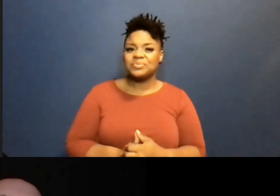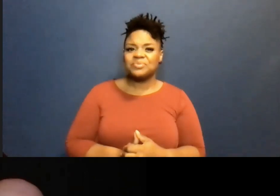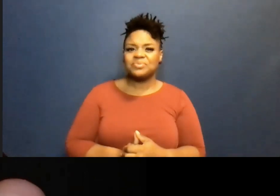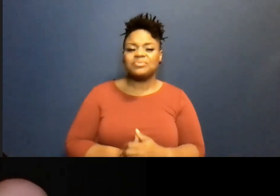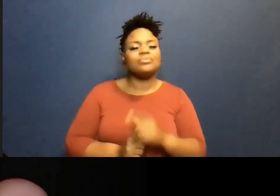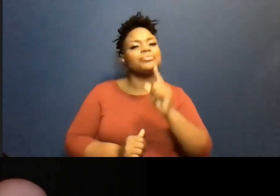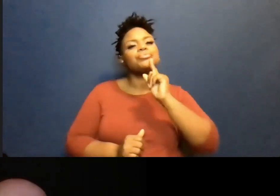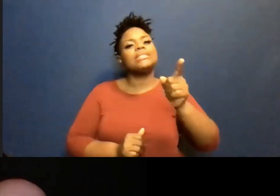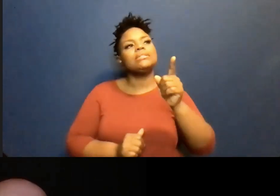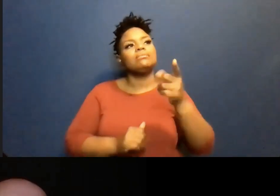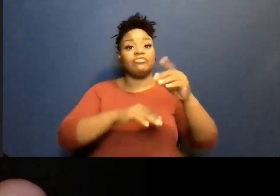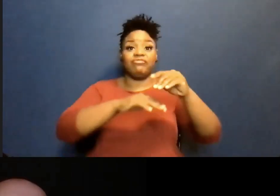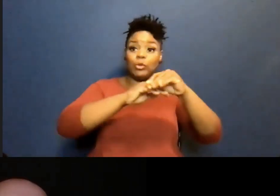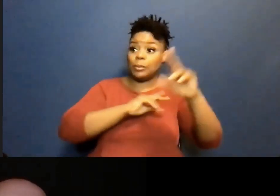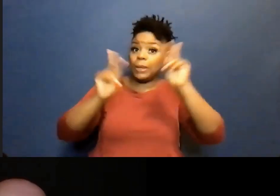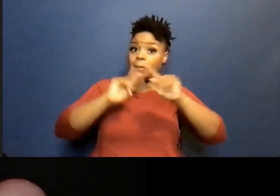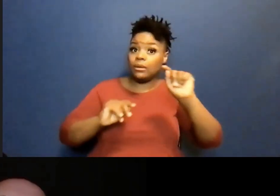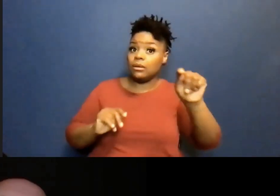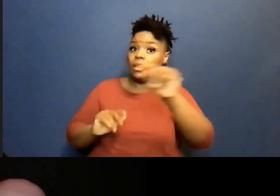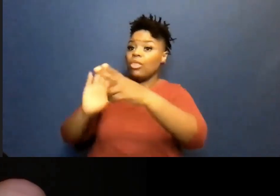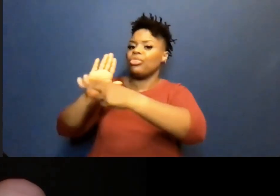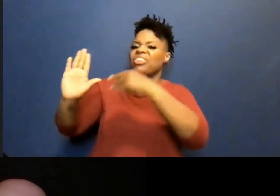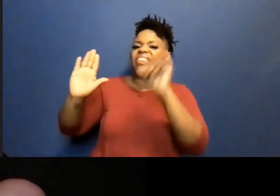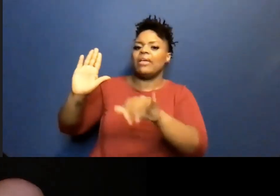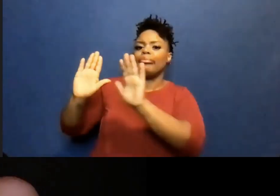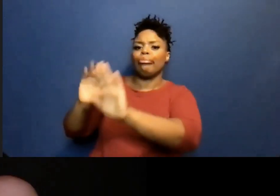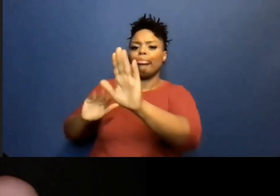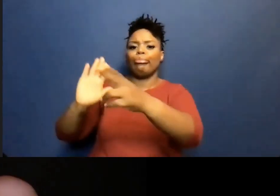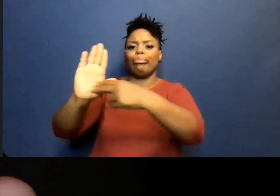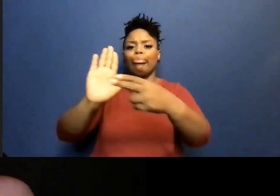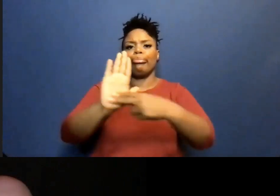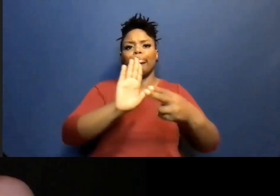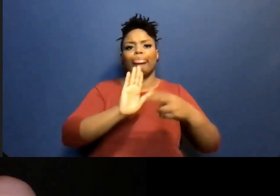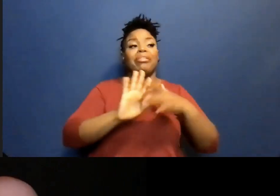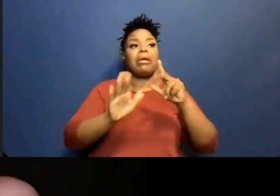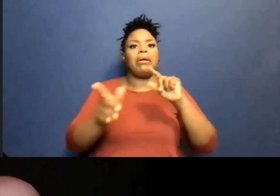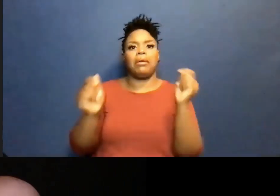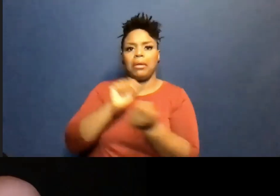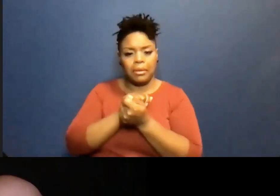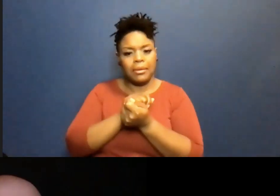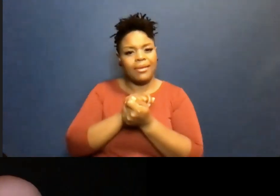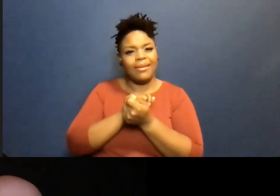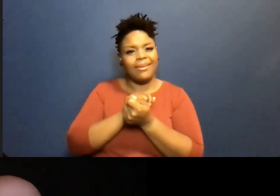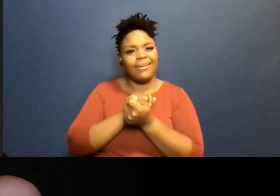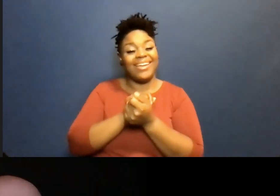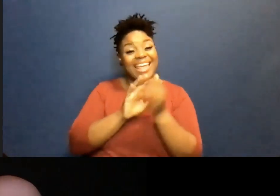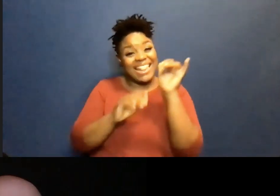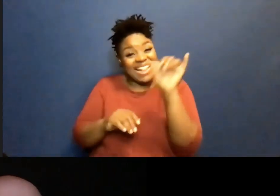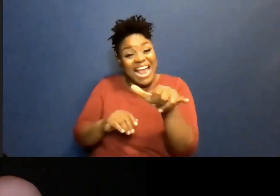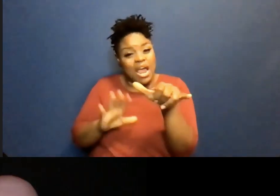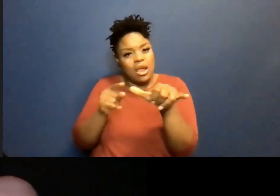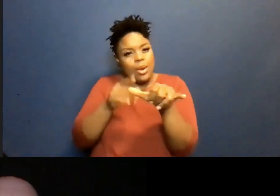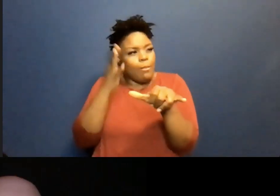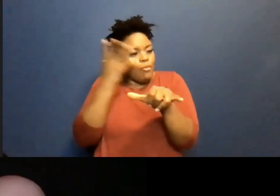stereotype perceptions of what people can do, and that's a wonderful moment, because it says, yeah, why can't these people work in a call